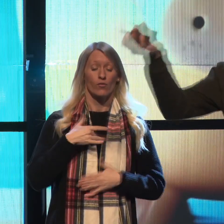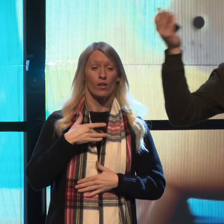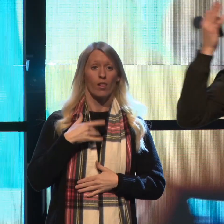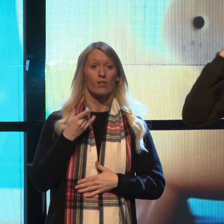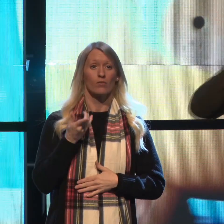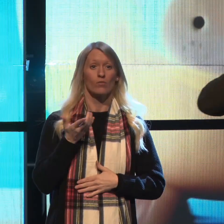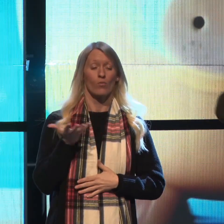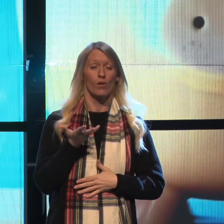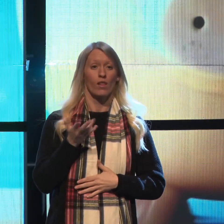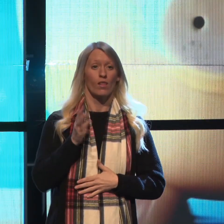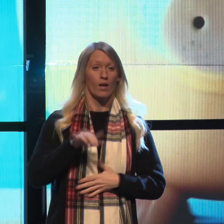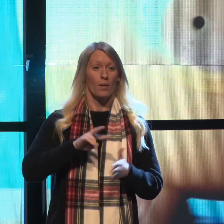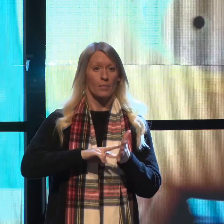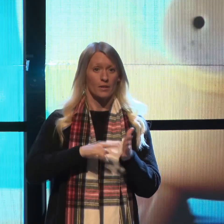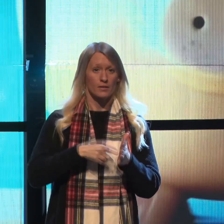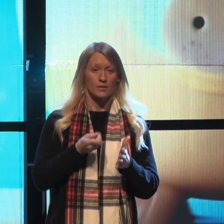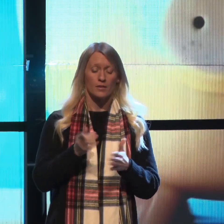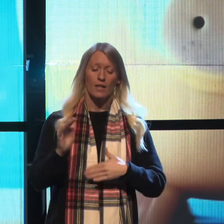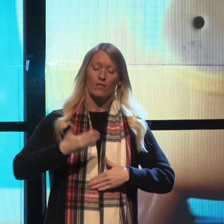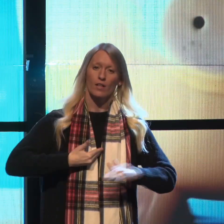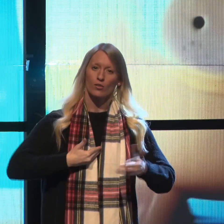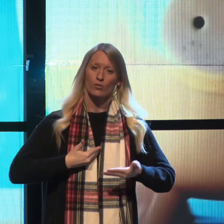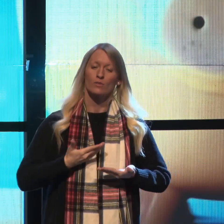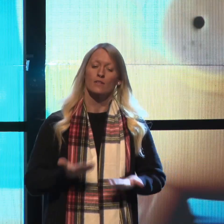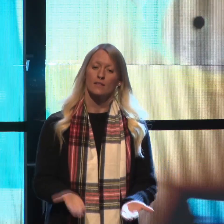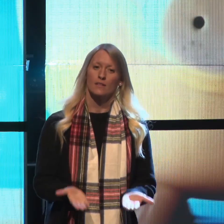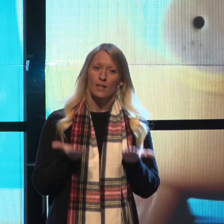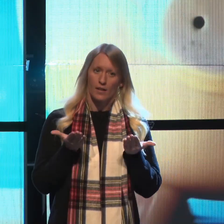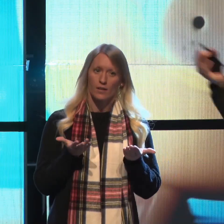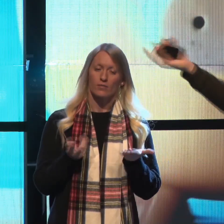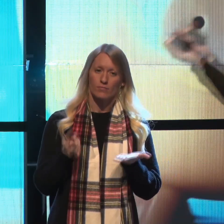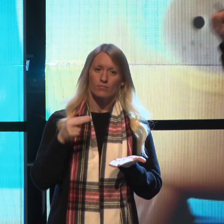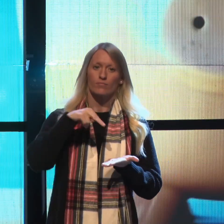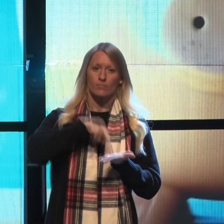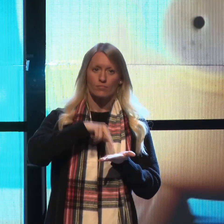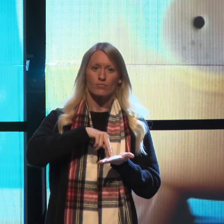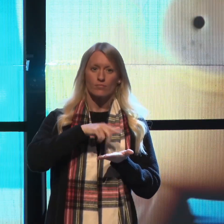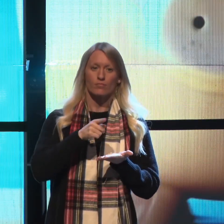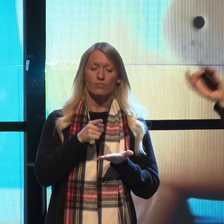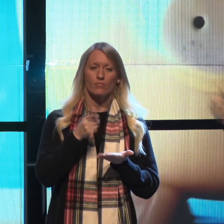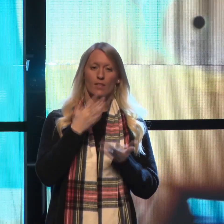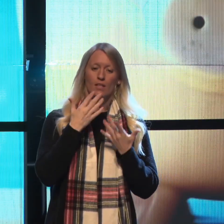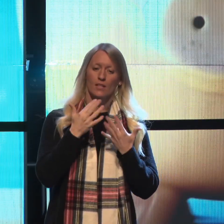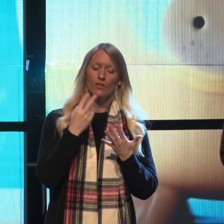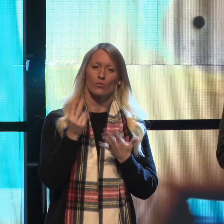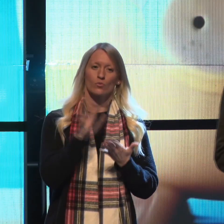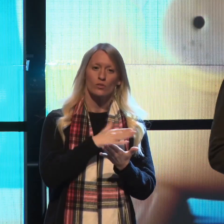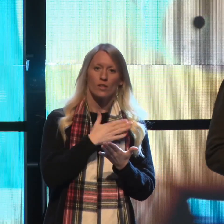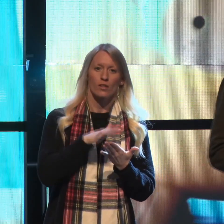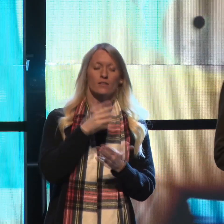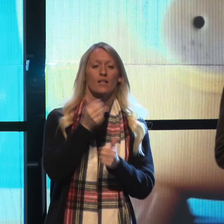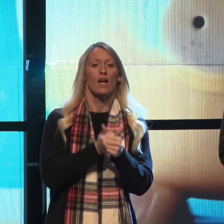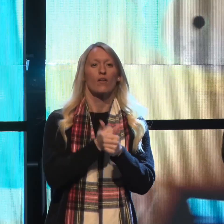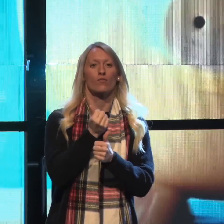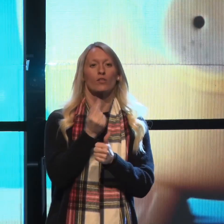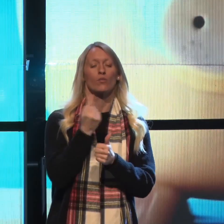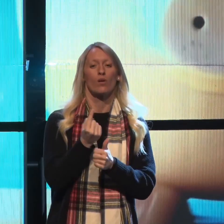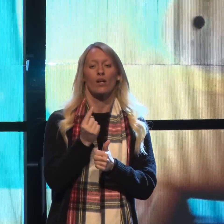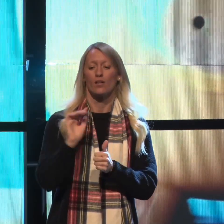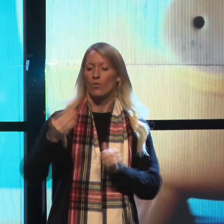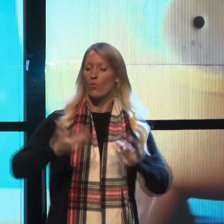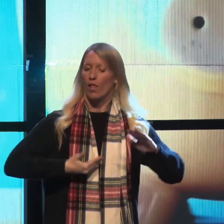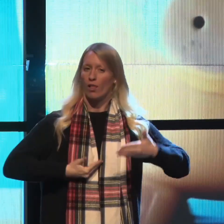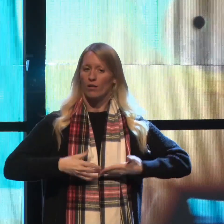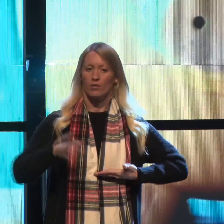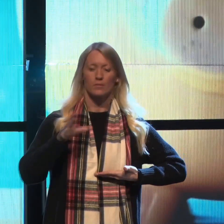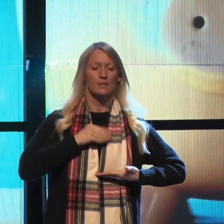you to stand as we sing this song. We're going to sing 2 songs together, and I invite you to the tables. Everyone is welcome here. We state this